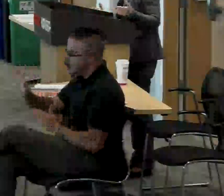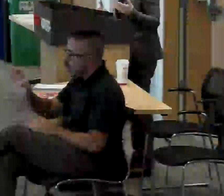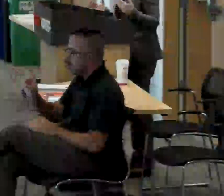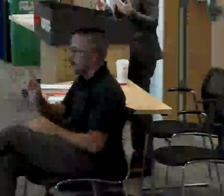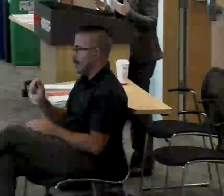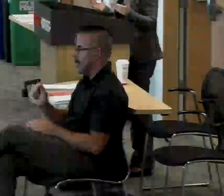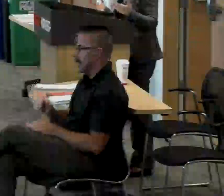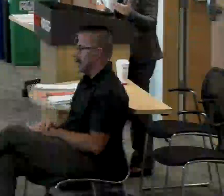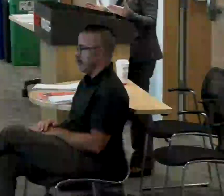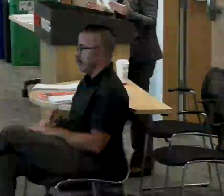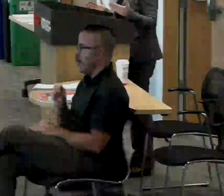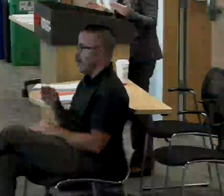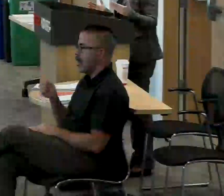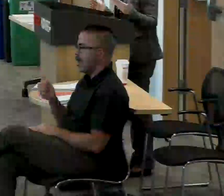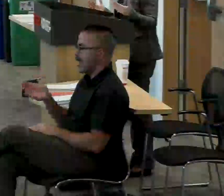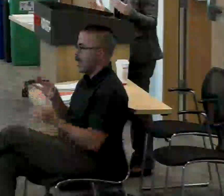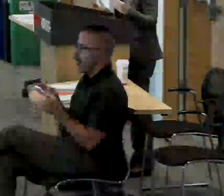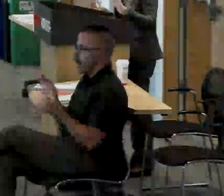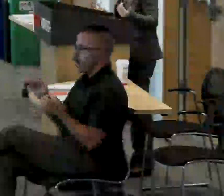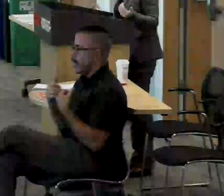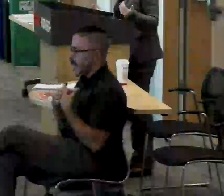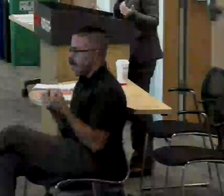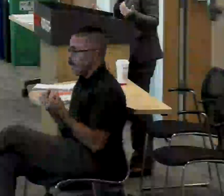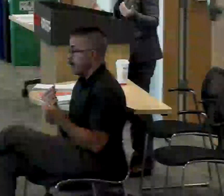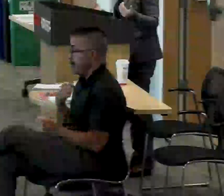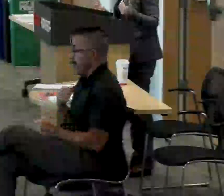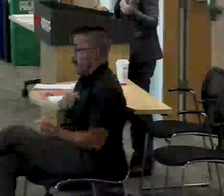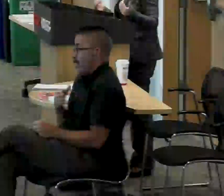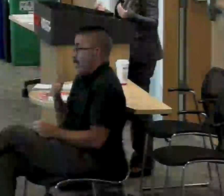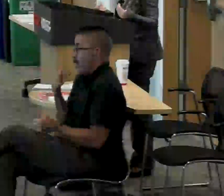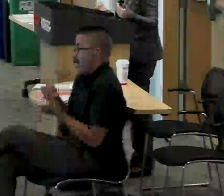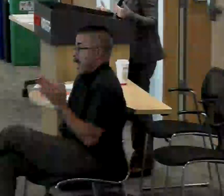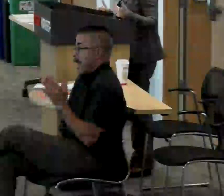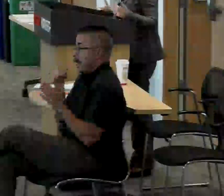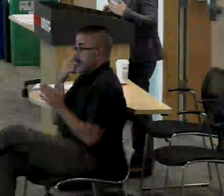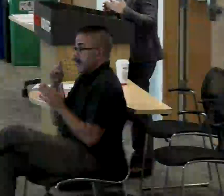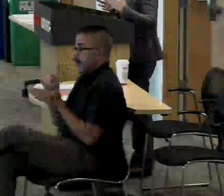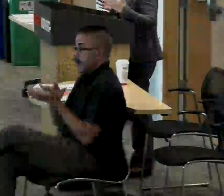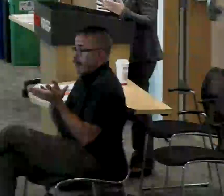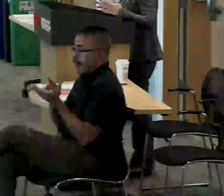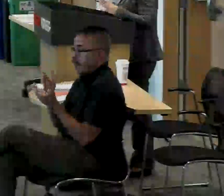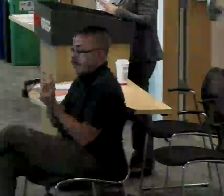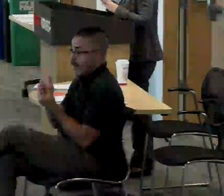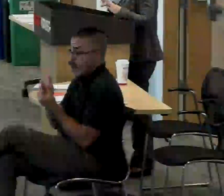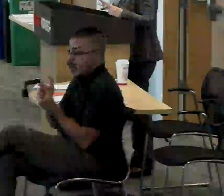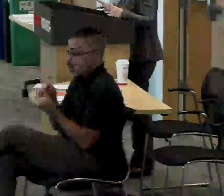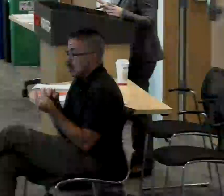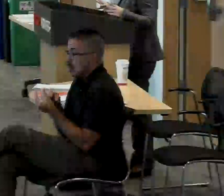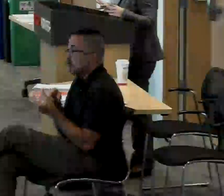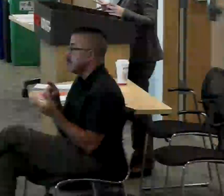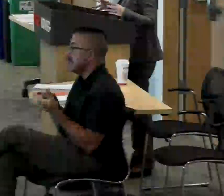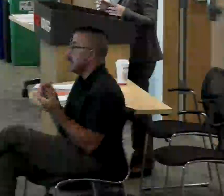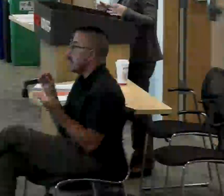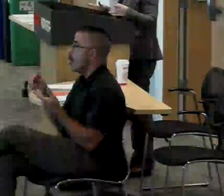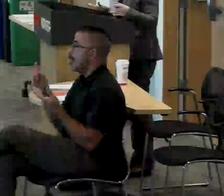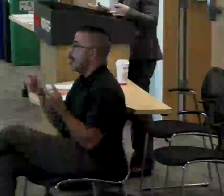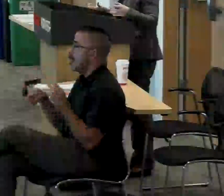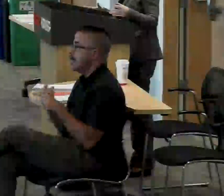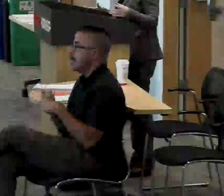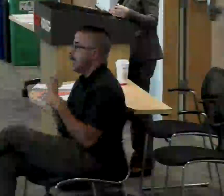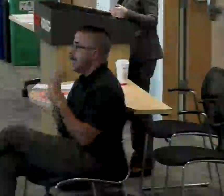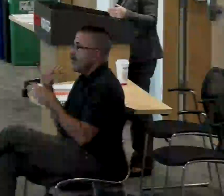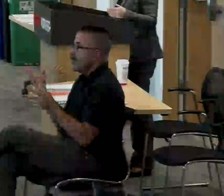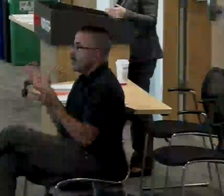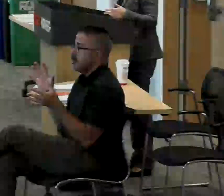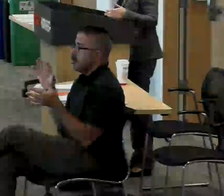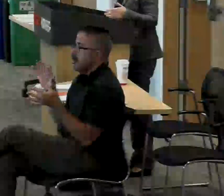health. So we won't be asking for any kind of medical records or any kind of information about a person's